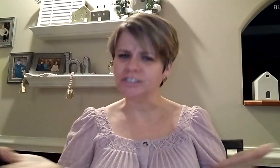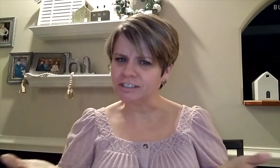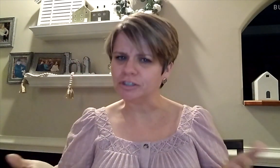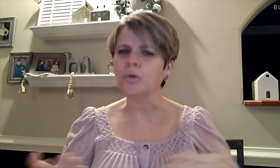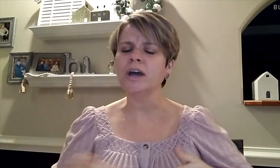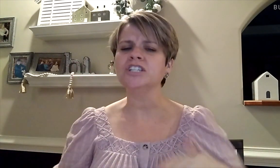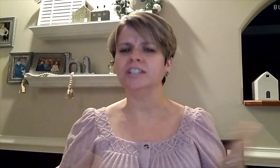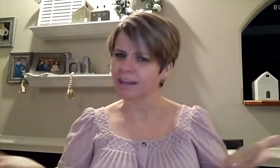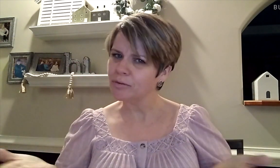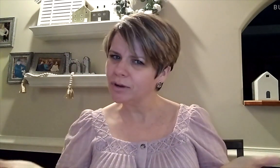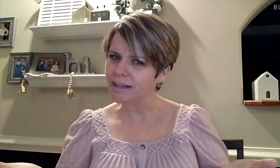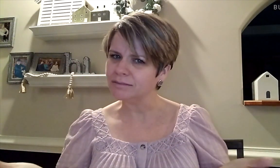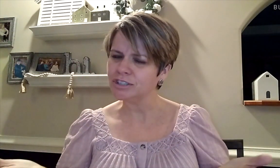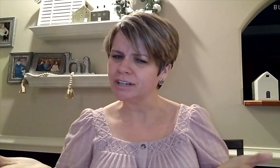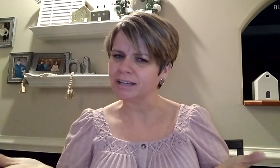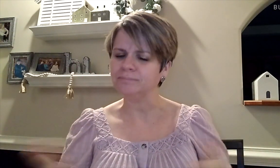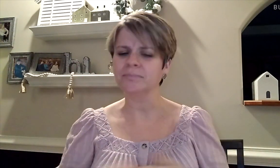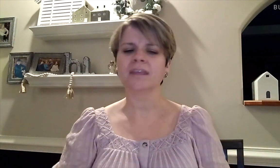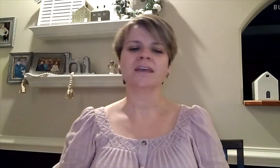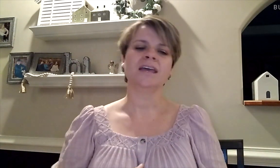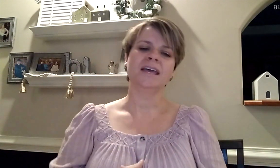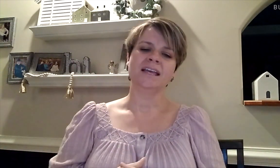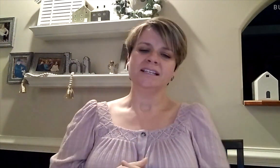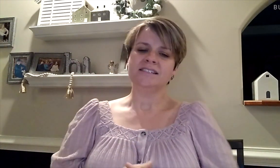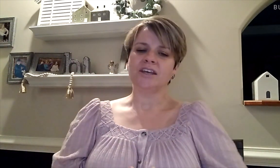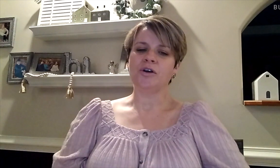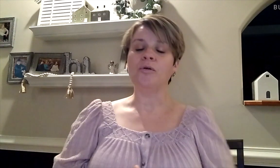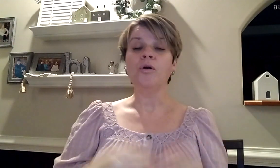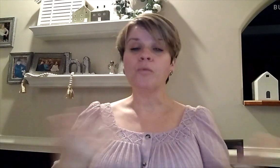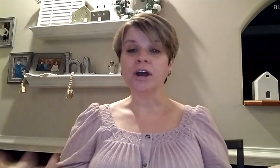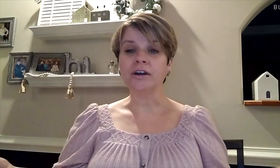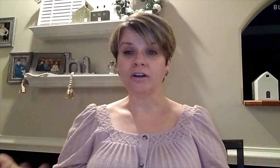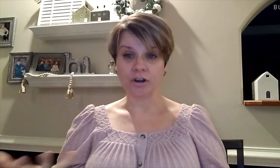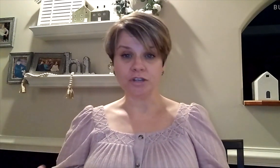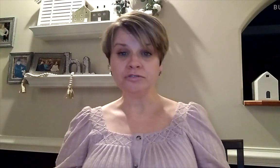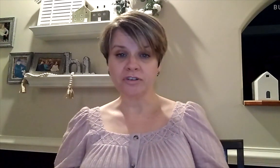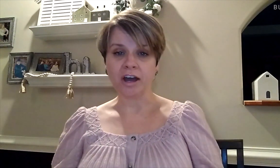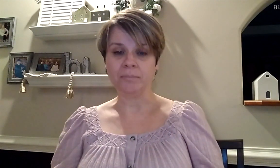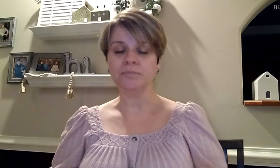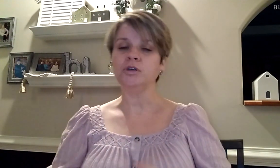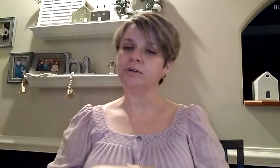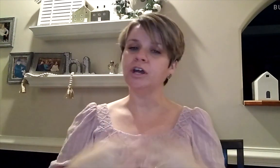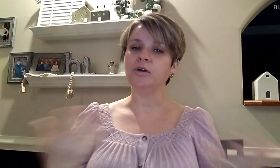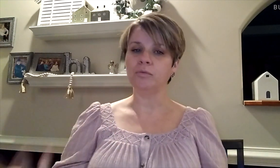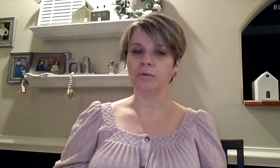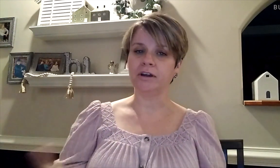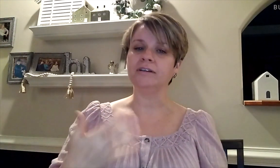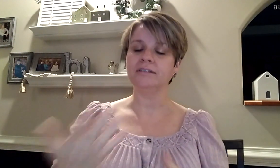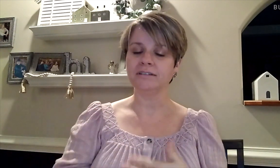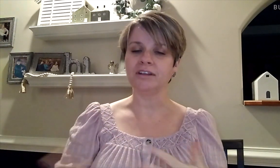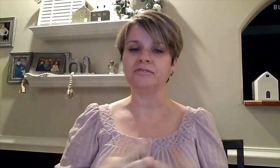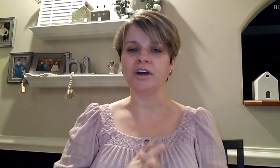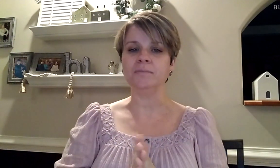you're questioning, like, what? What's your name? So where are you from? You want to know where they're from.